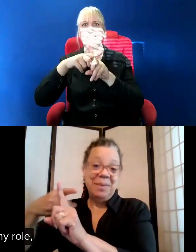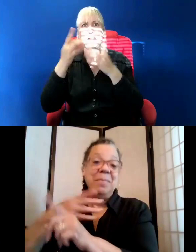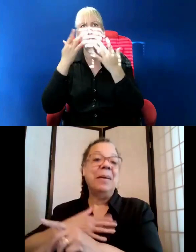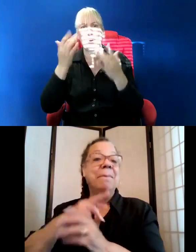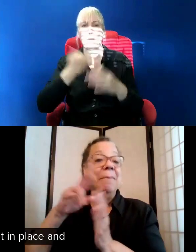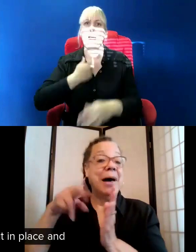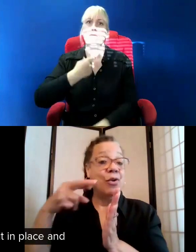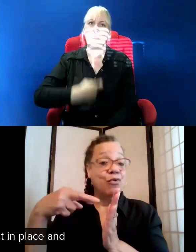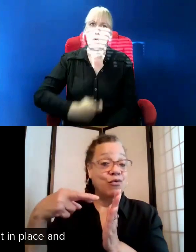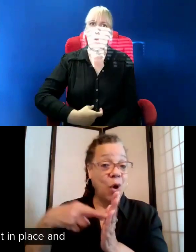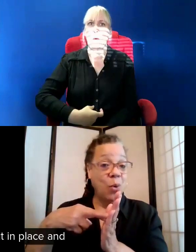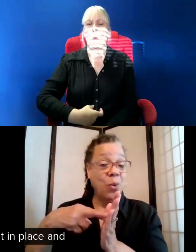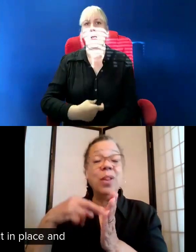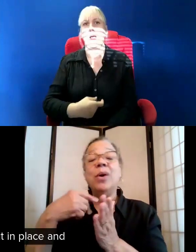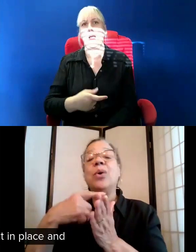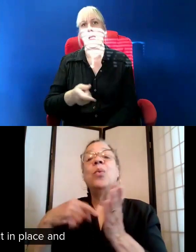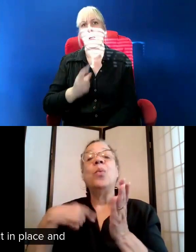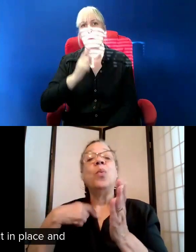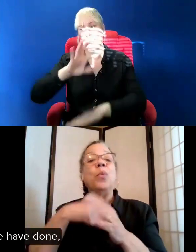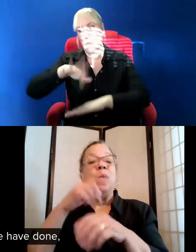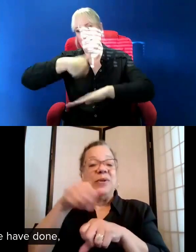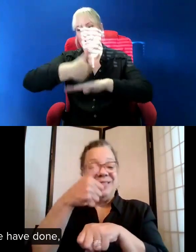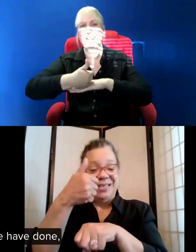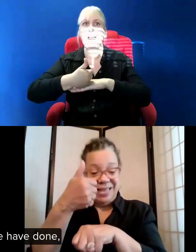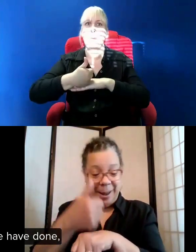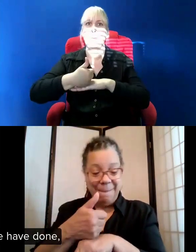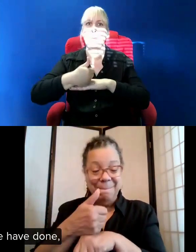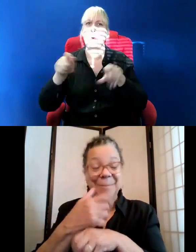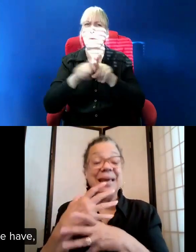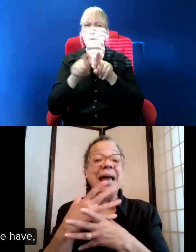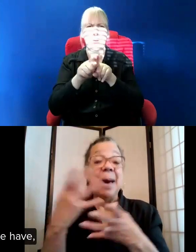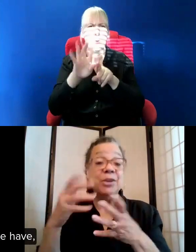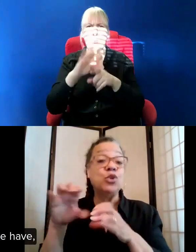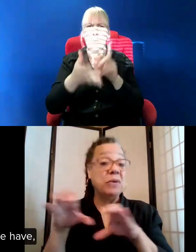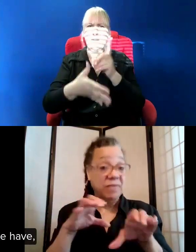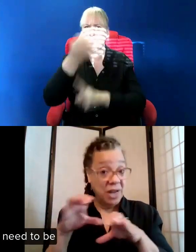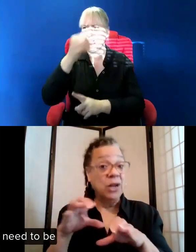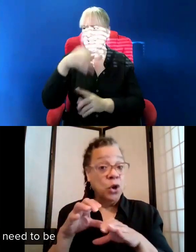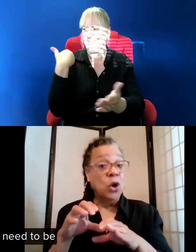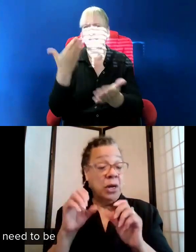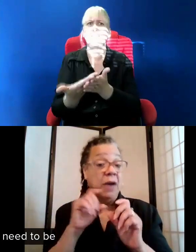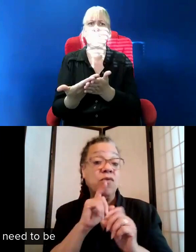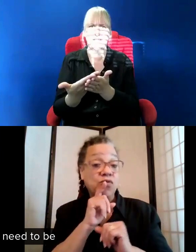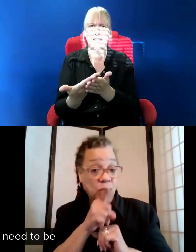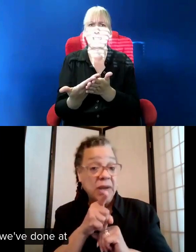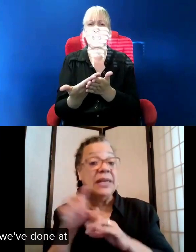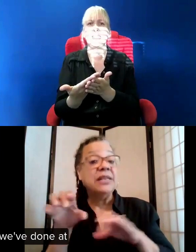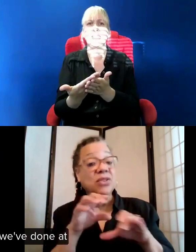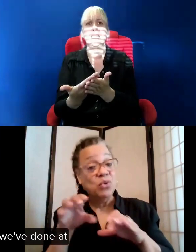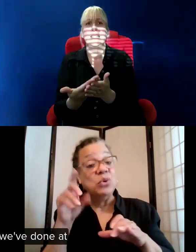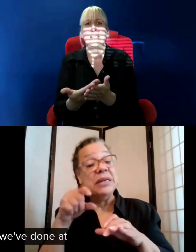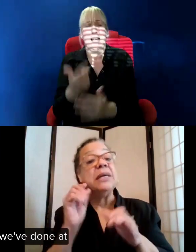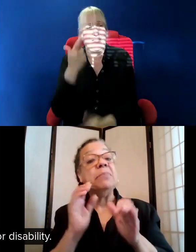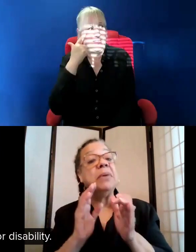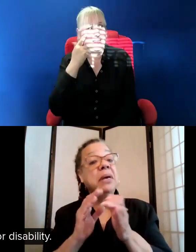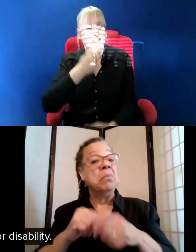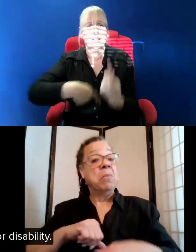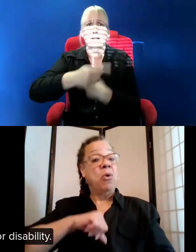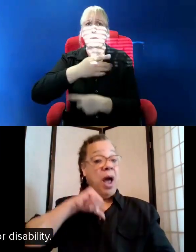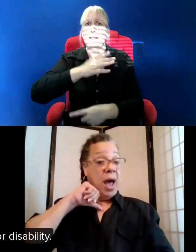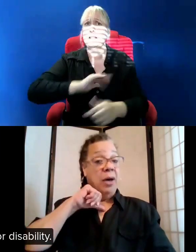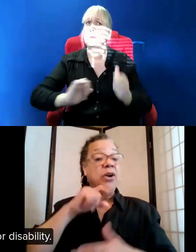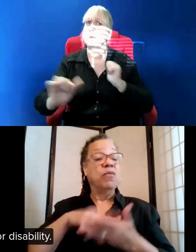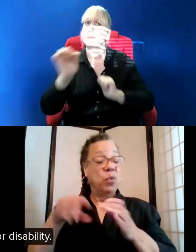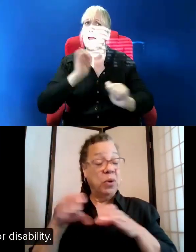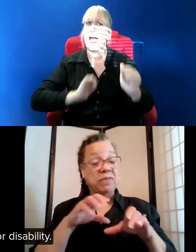role, what we've put in place and how much we have done, which we have. You know, we do really need to be proud of what we've done at Wrexham